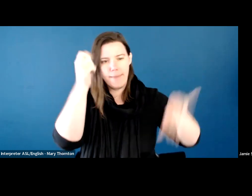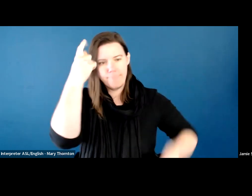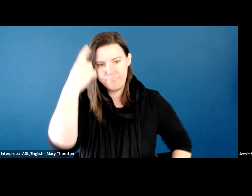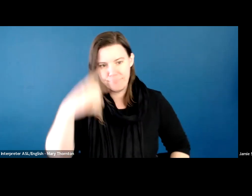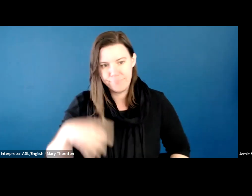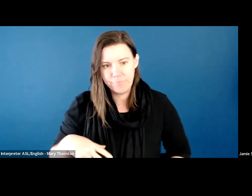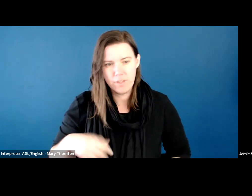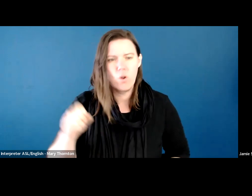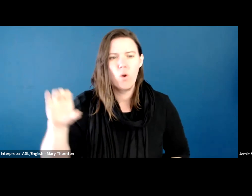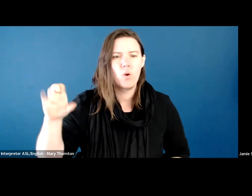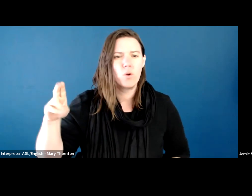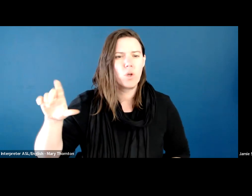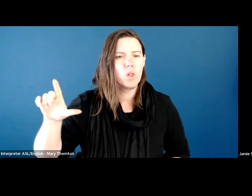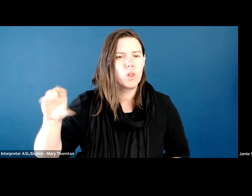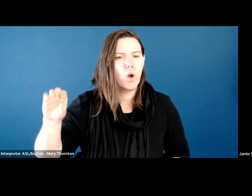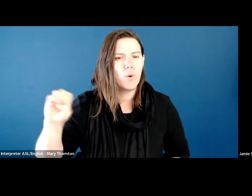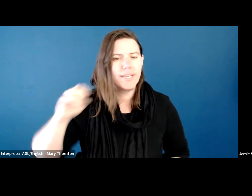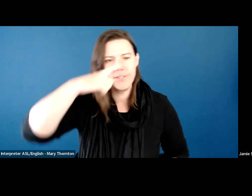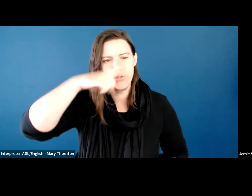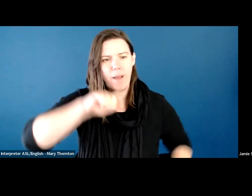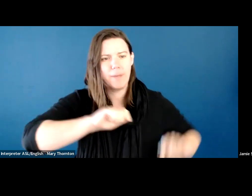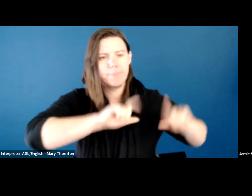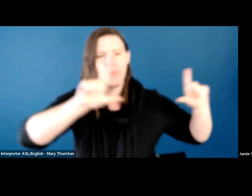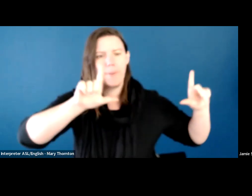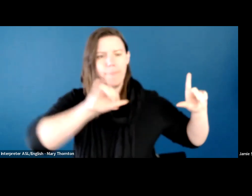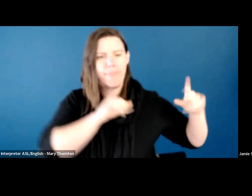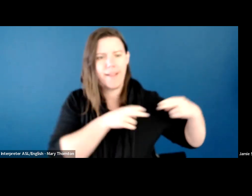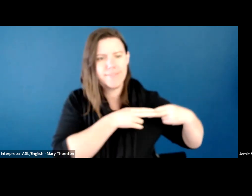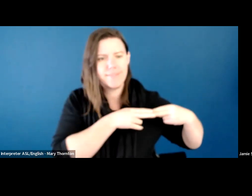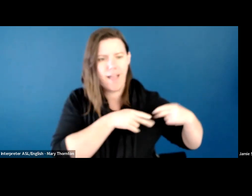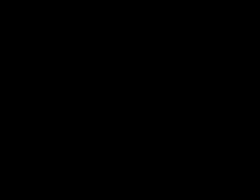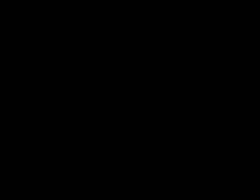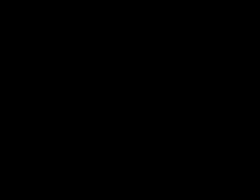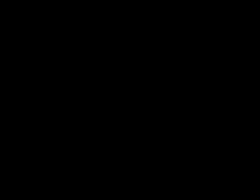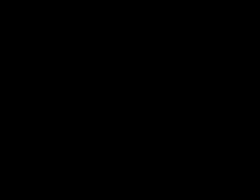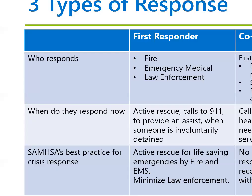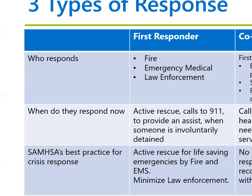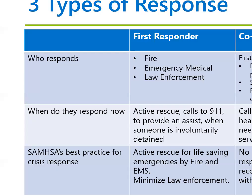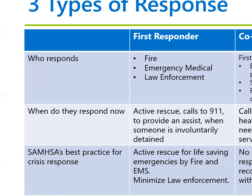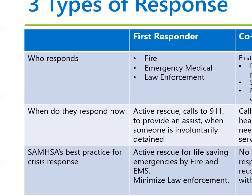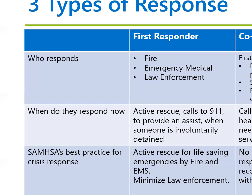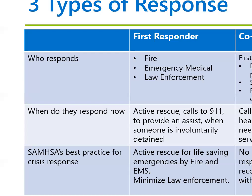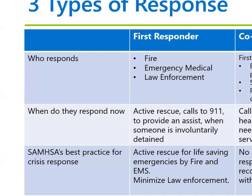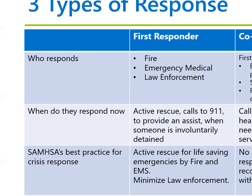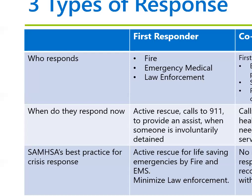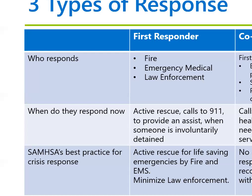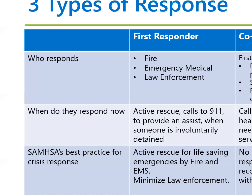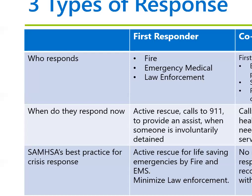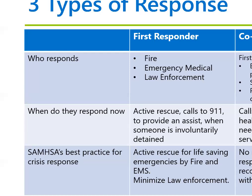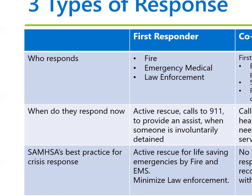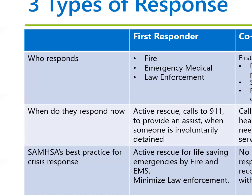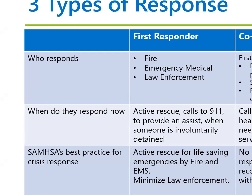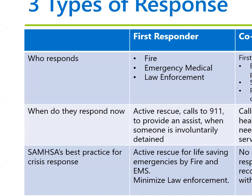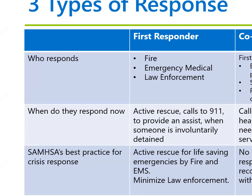put that slide? I think HCA put this together for Betsy to review. There we go.